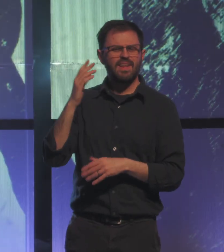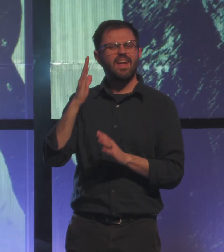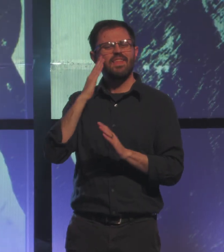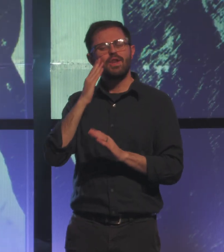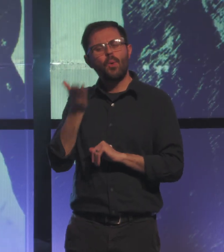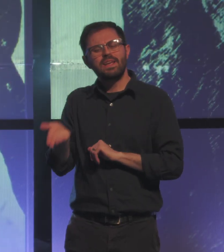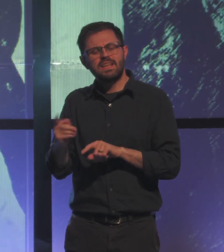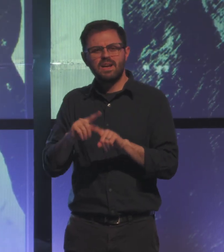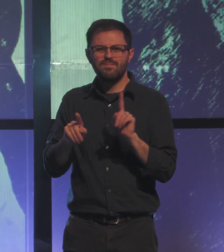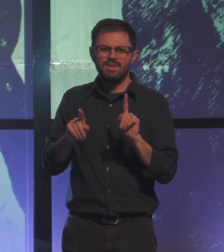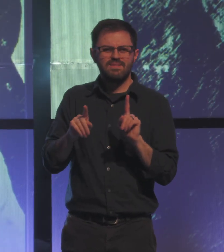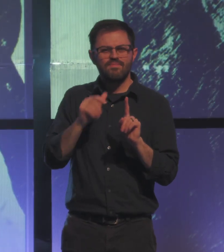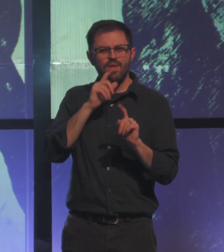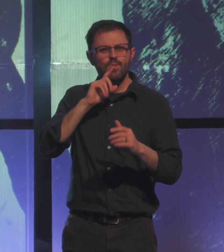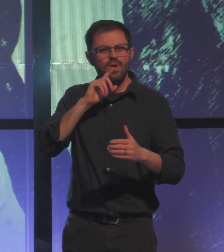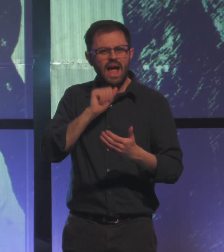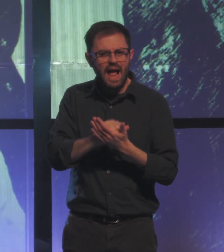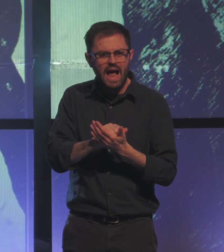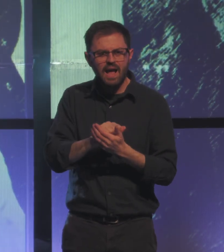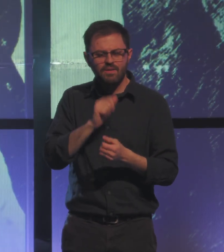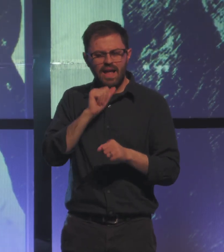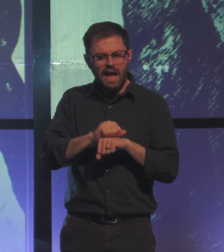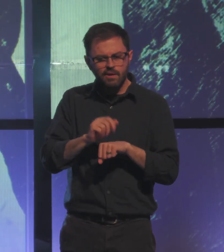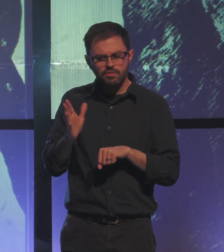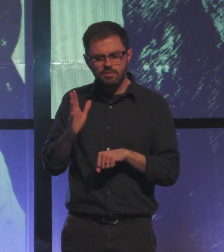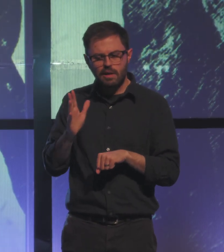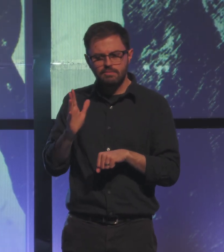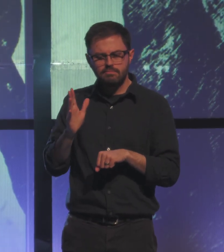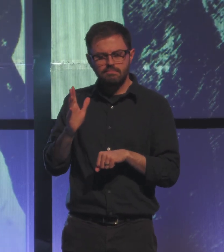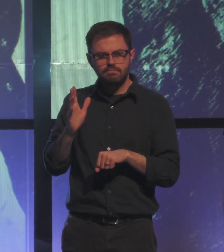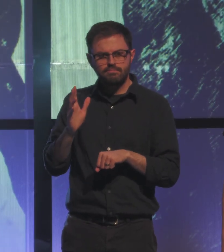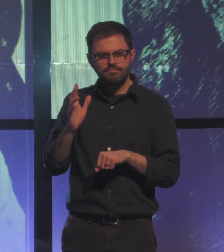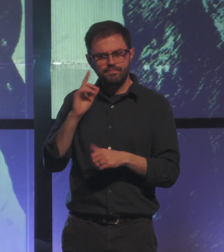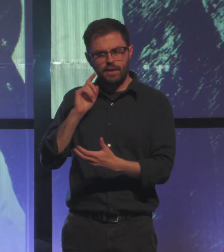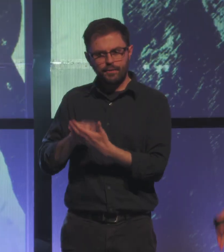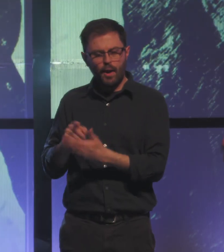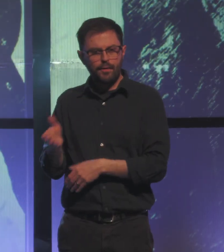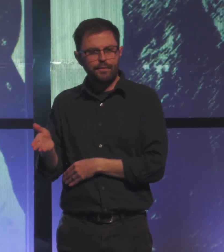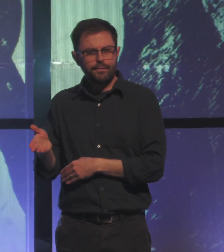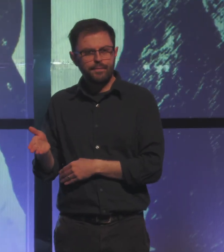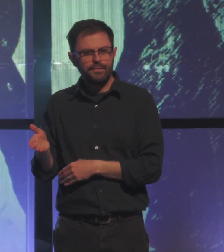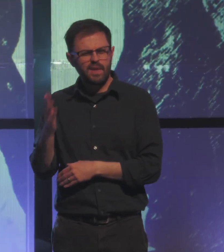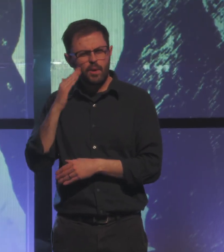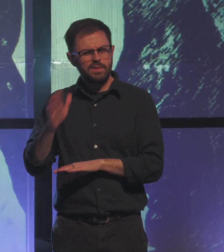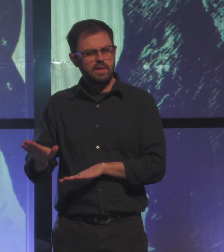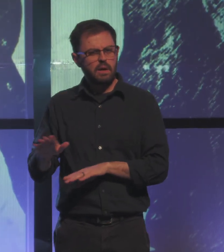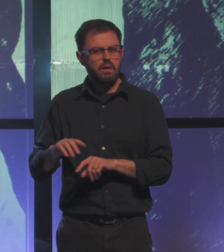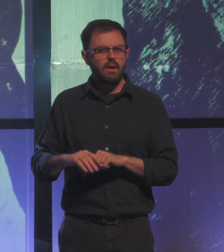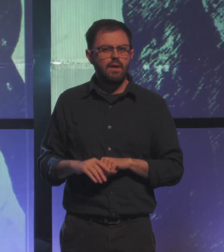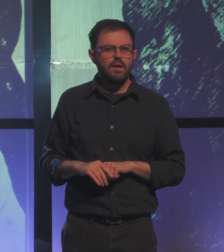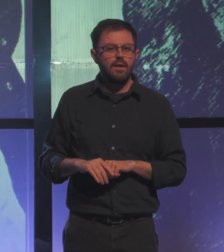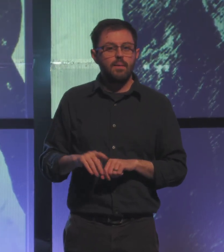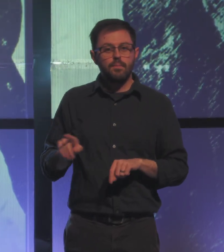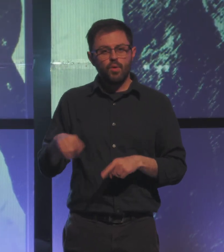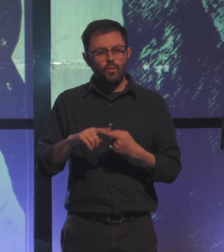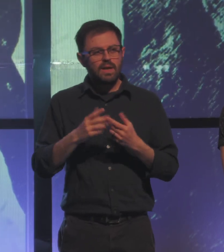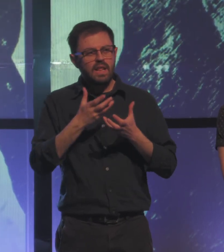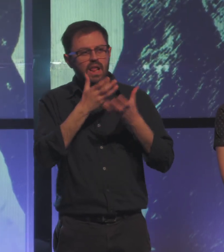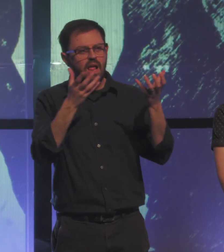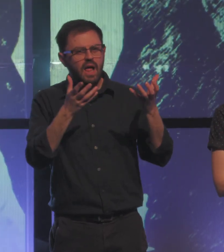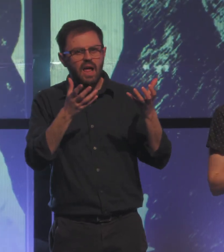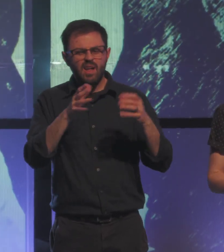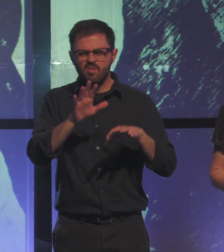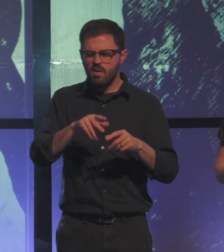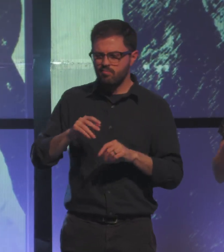don't actually see him. But when Bartimaeus cries out, even though the crowd is like,